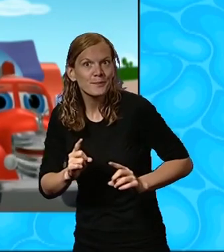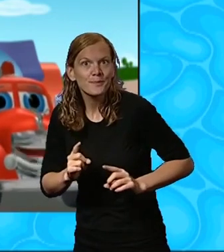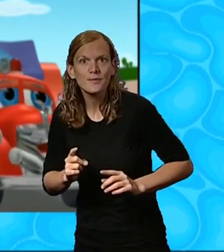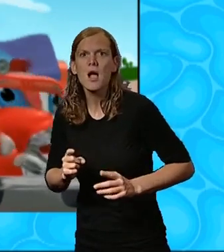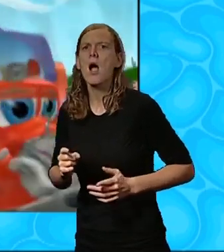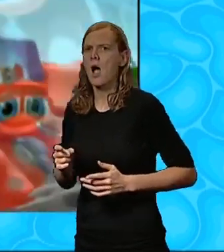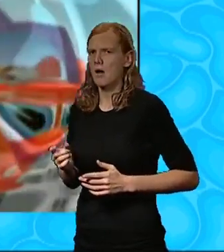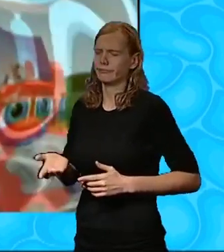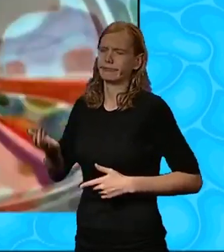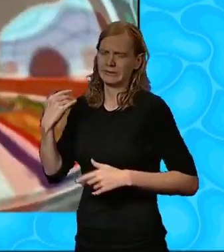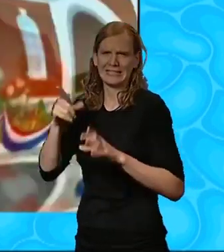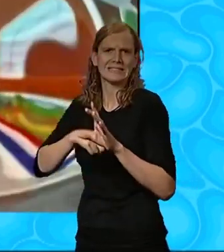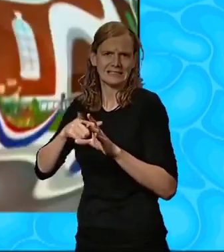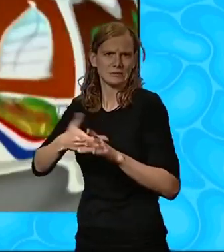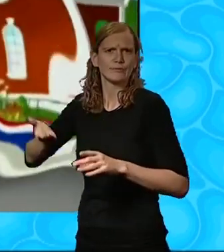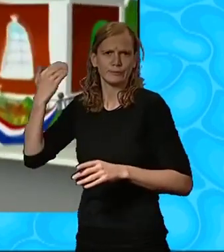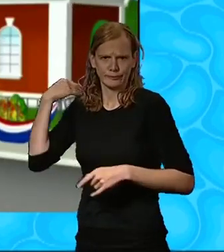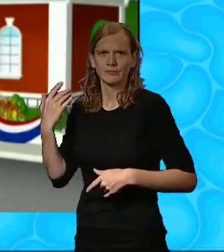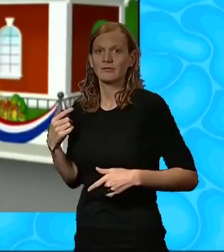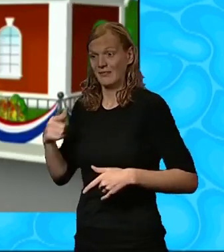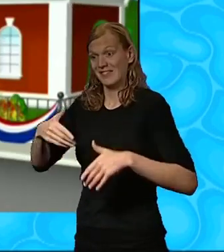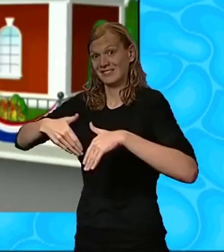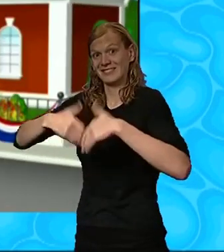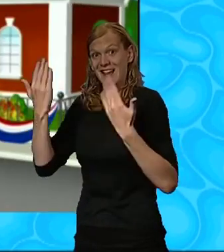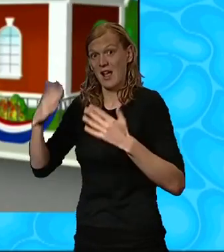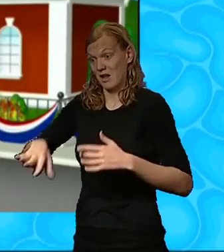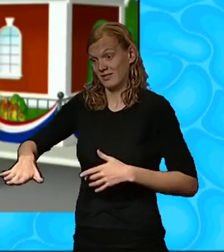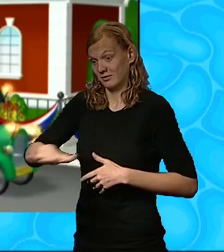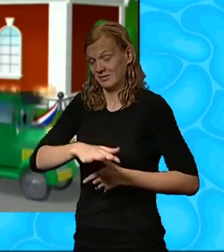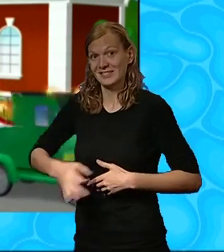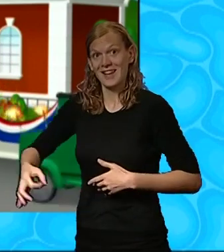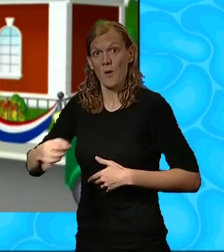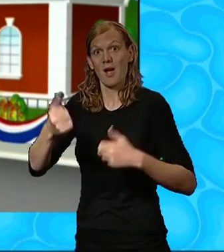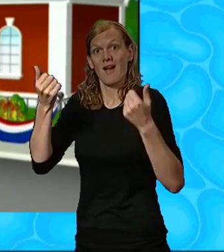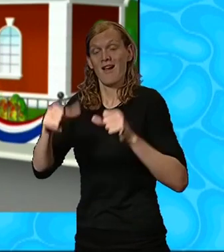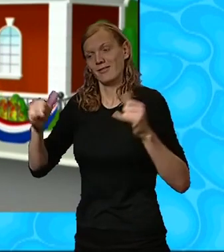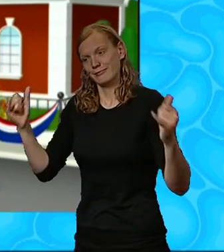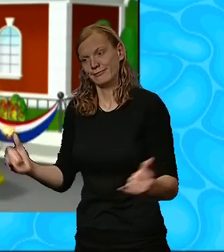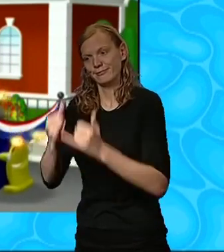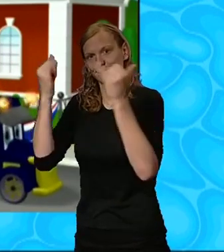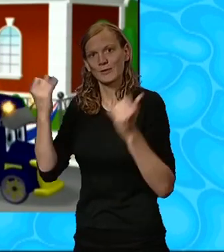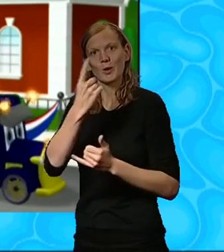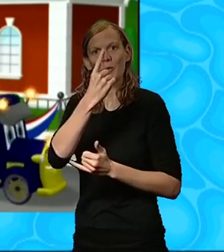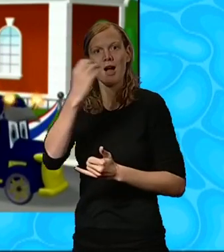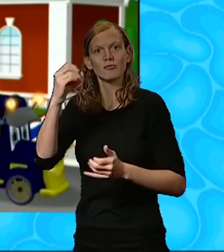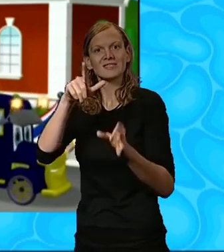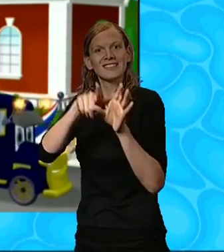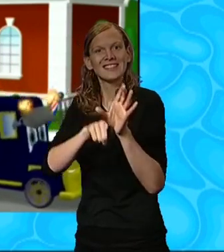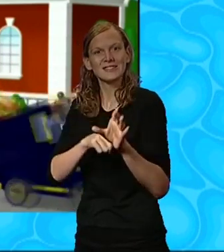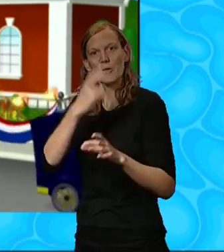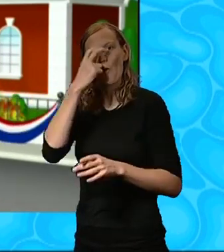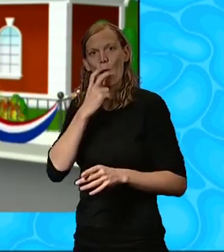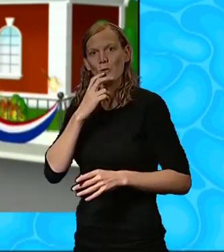few years ago. It was the day the city of Friendlyville turned 100 years old, but some truck